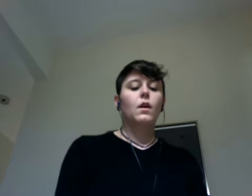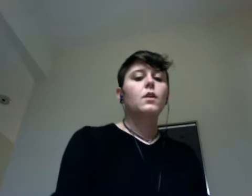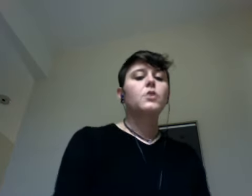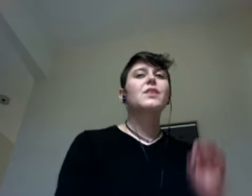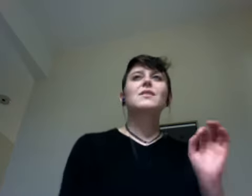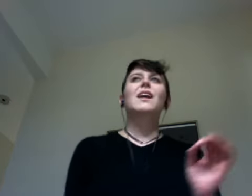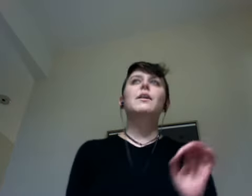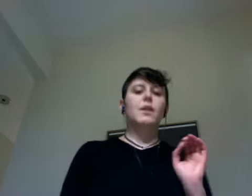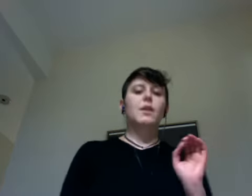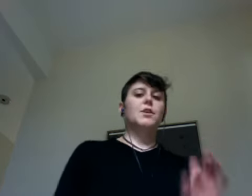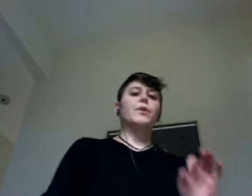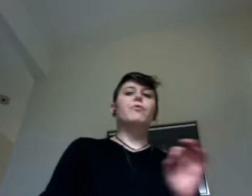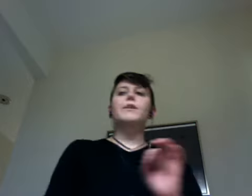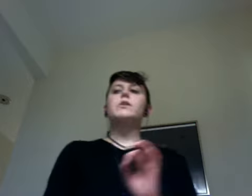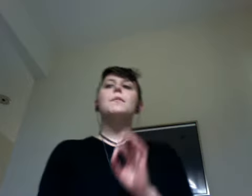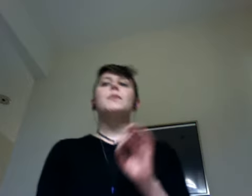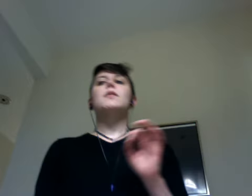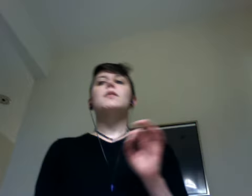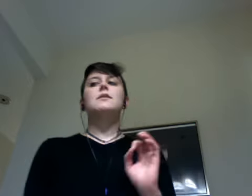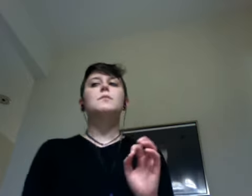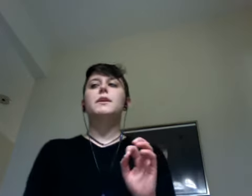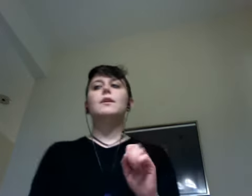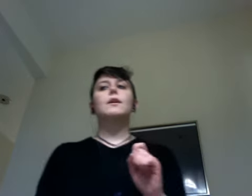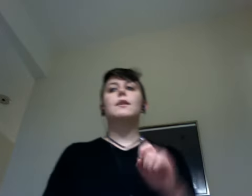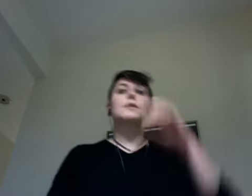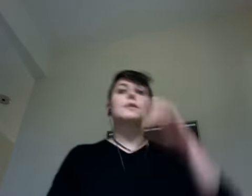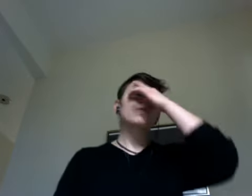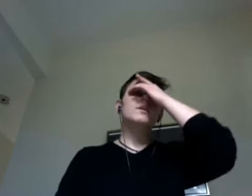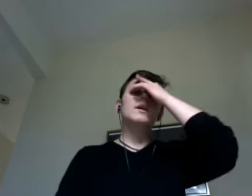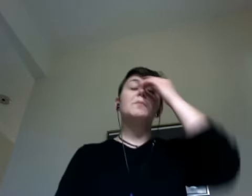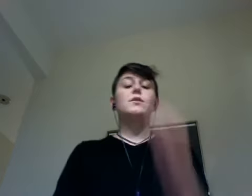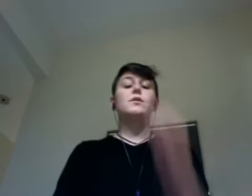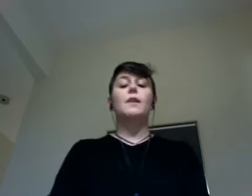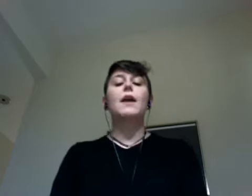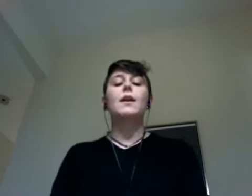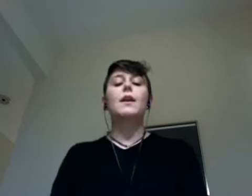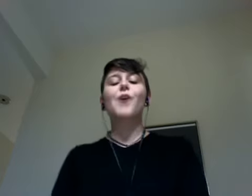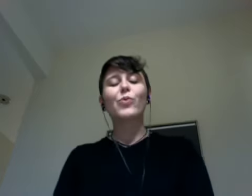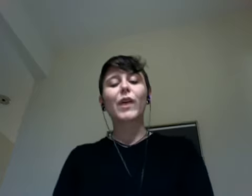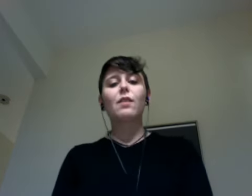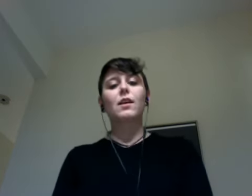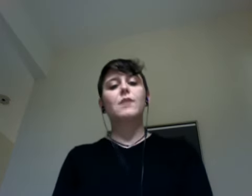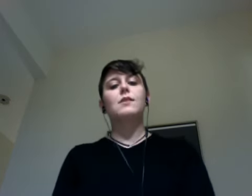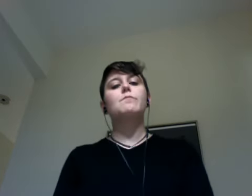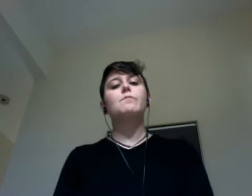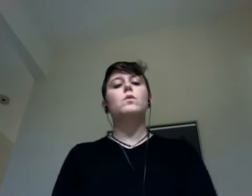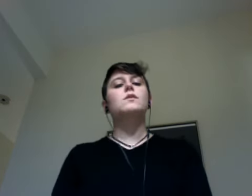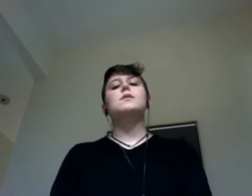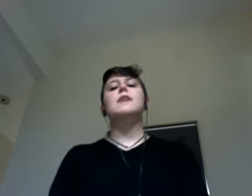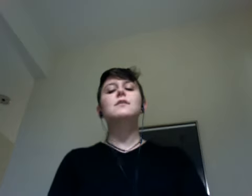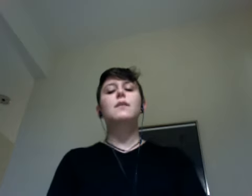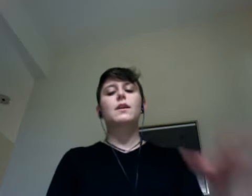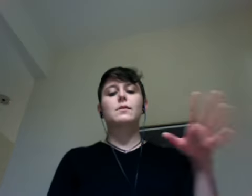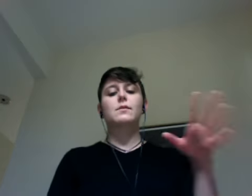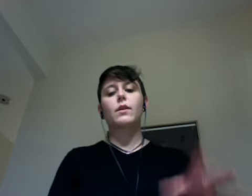She says negative 80-degree freezer. I mean, this has to be at least the fourth time she said that, and I don't really think it's that important to the text. I think it's important to